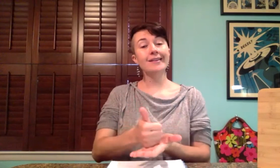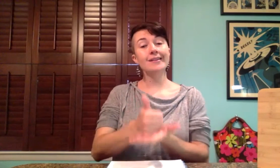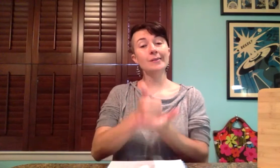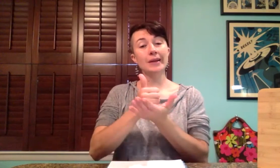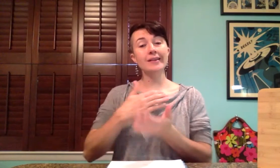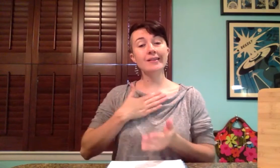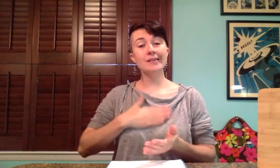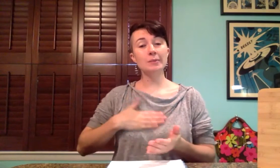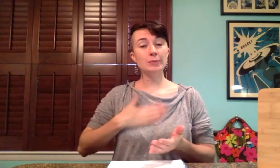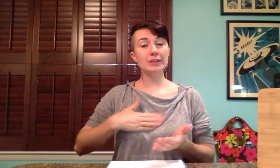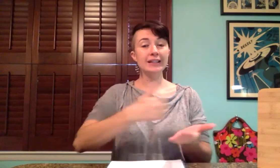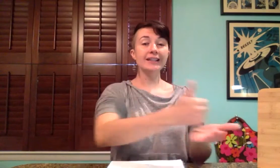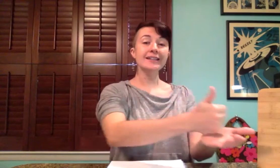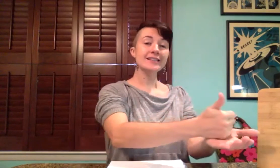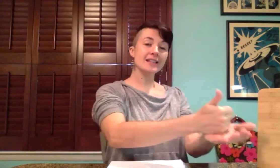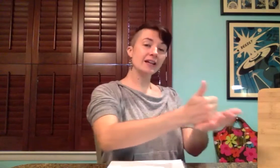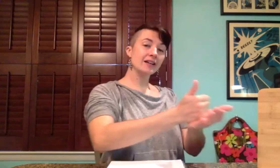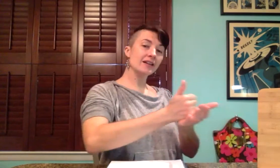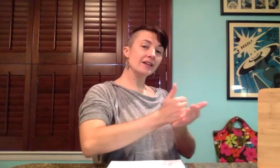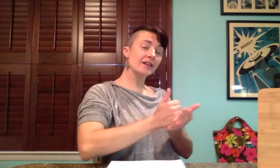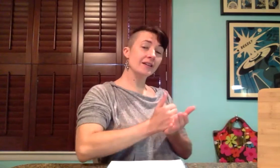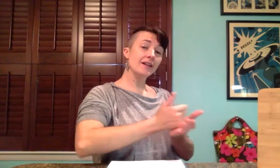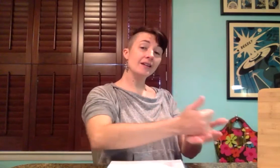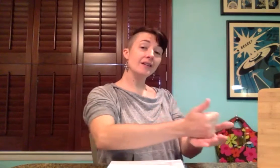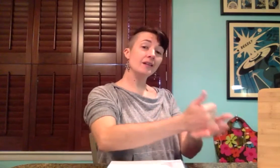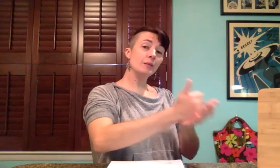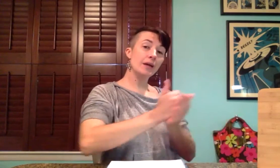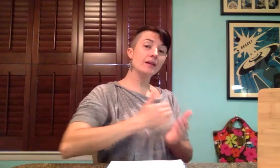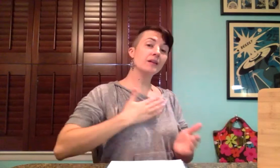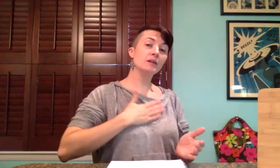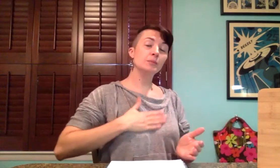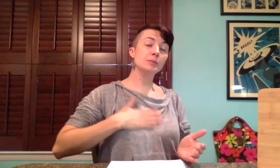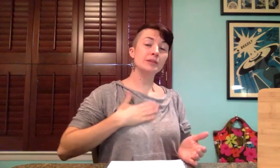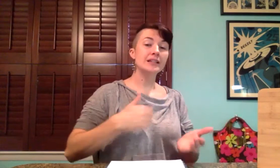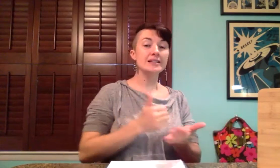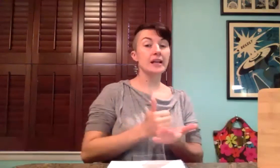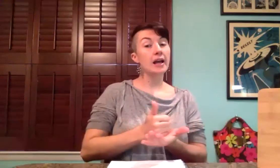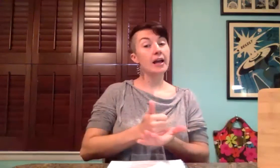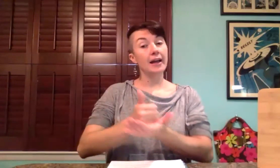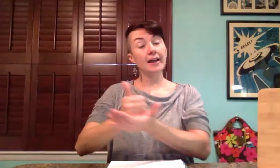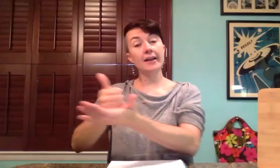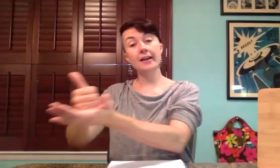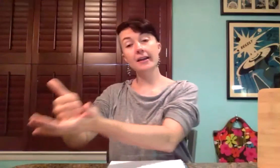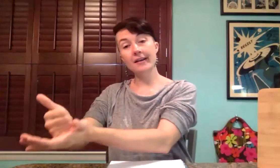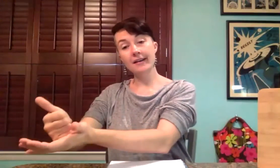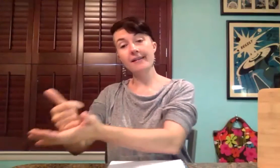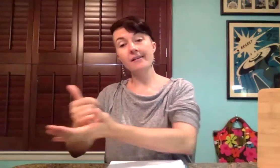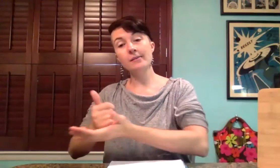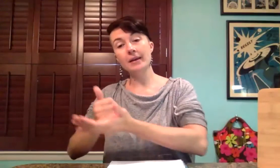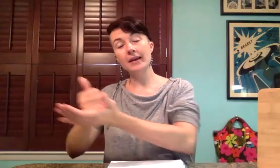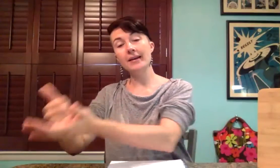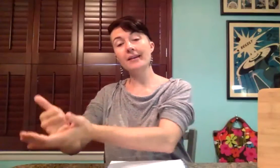help, help, please, help, help, please, help,